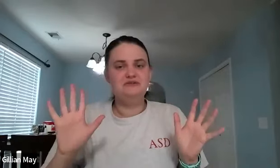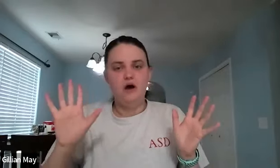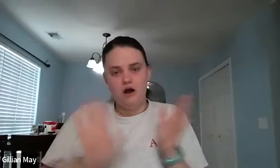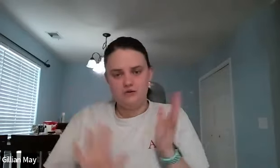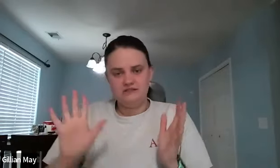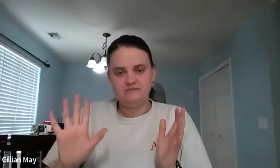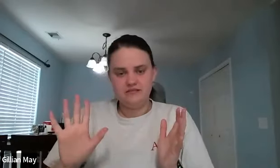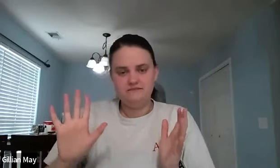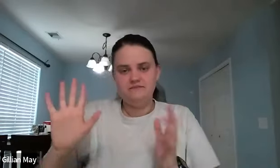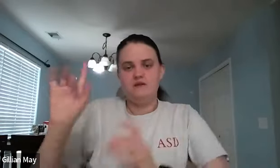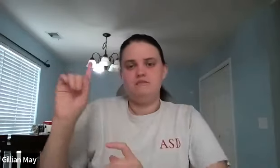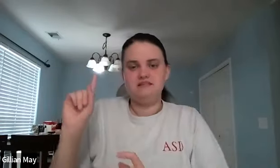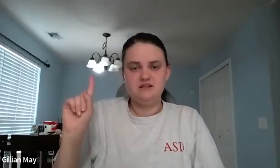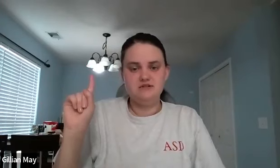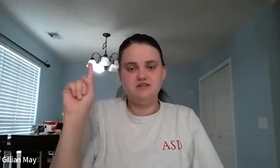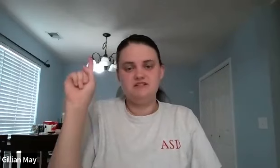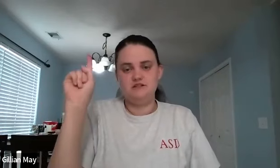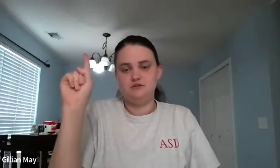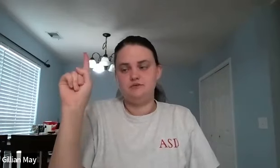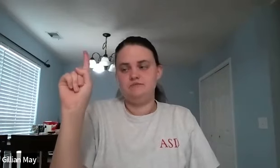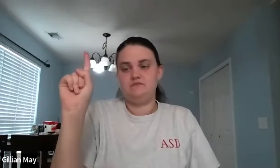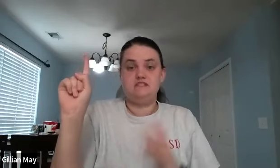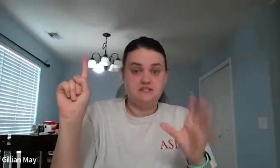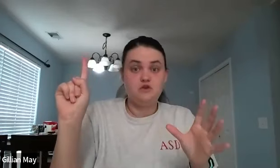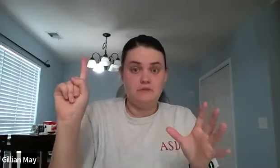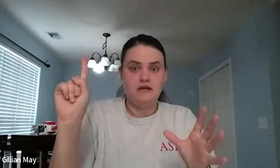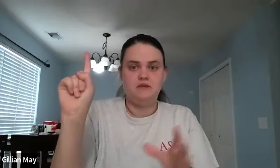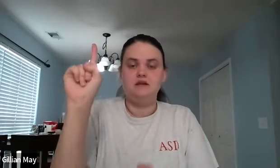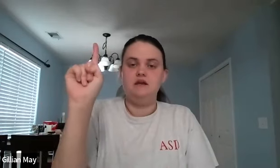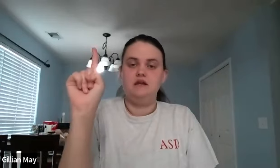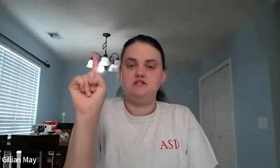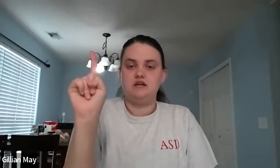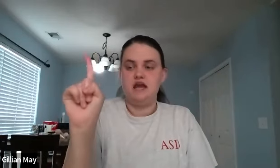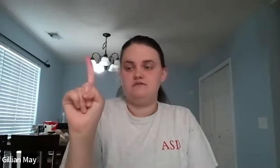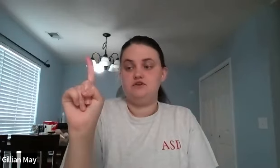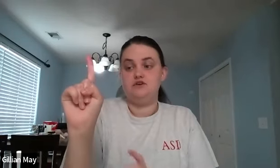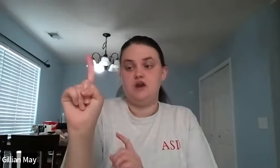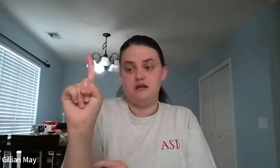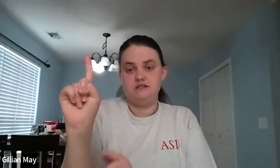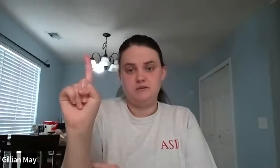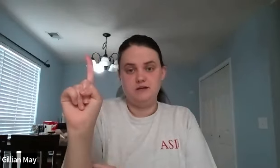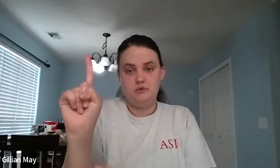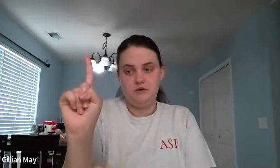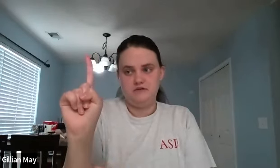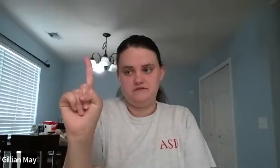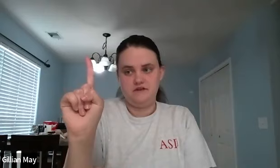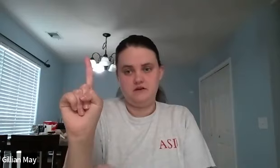little awkward to me. Basically, what you're going to do to describe it, is you're going to have your non-dominant pointer finger